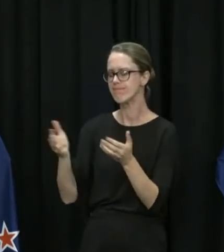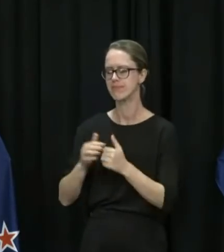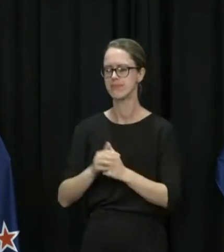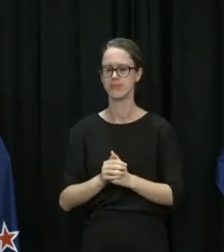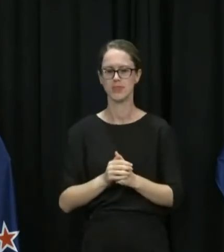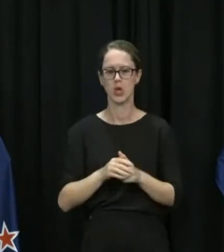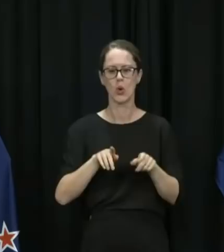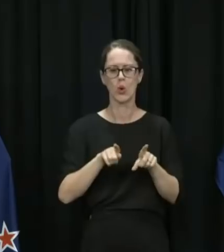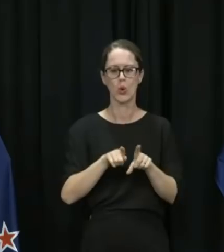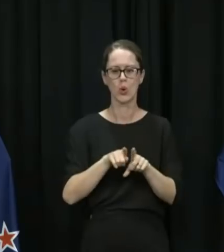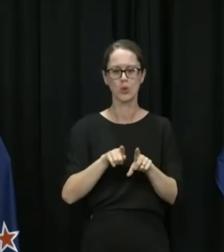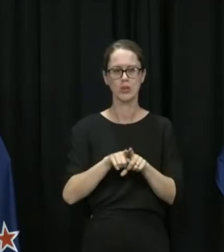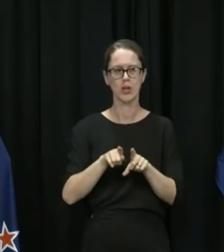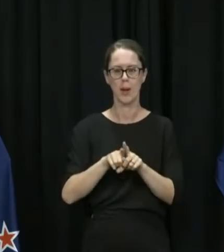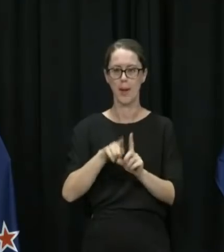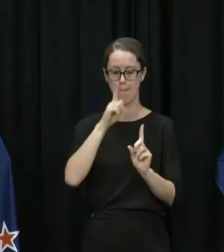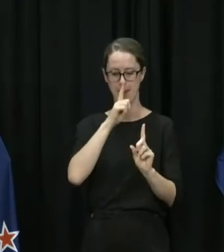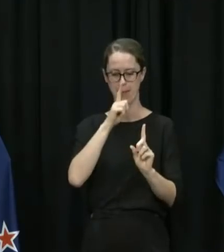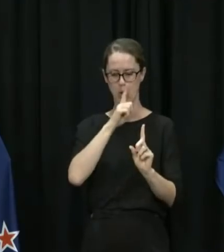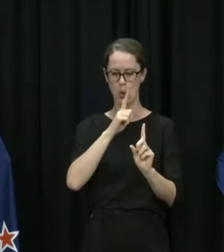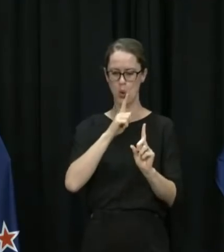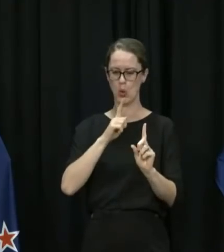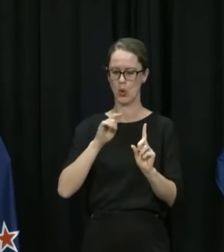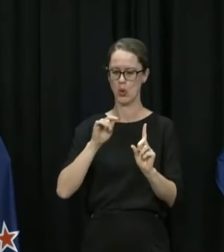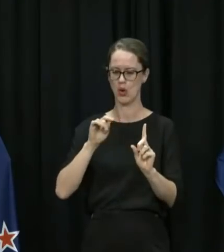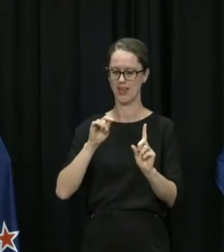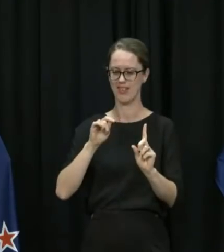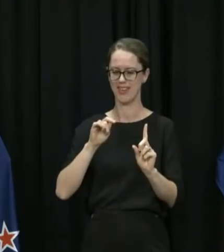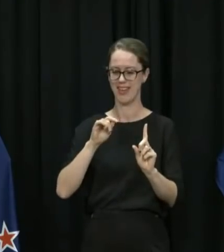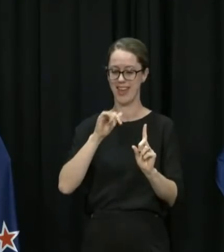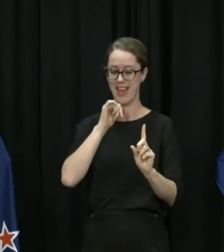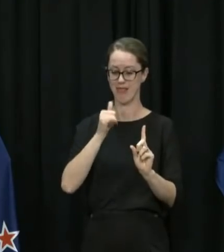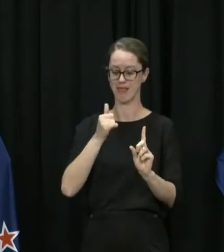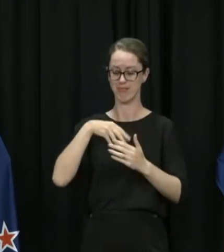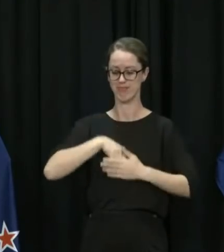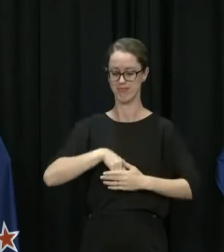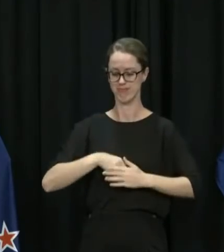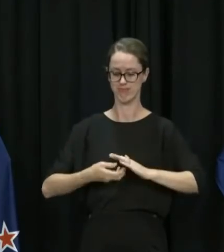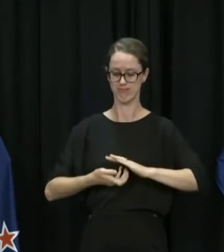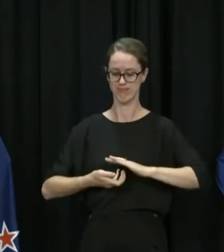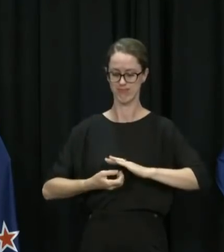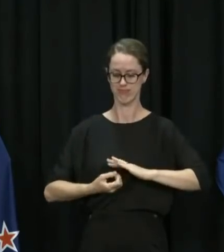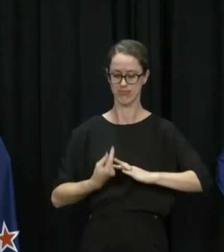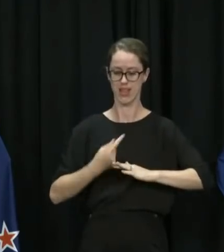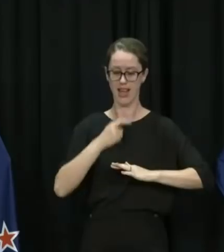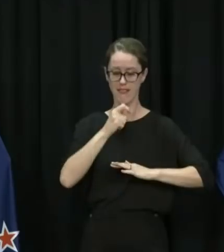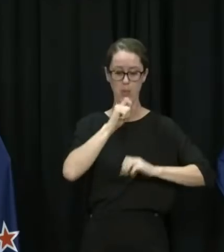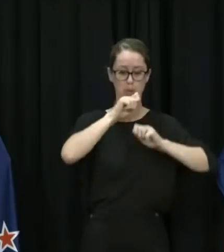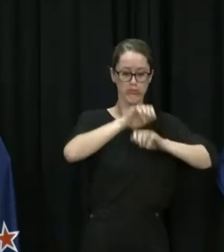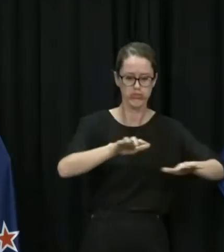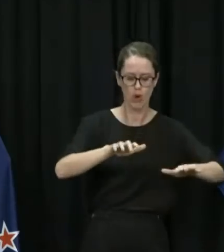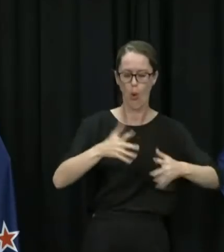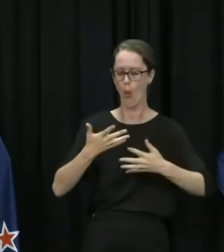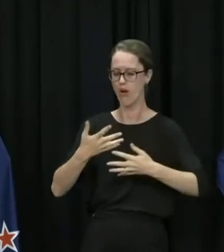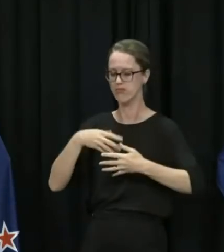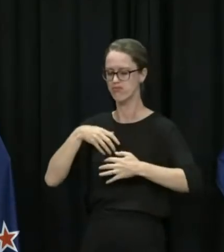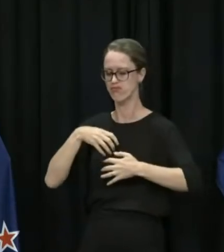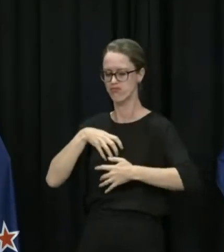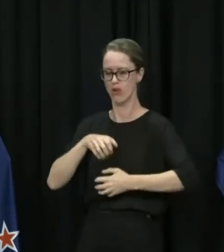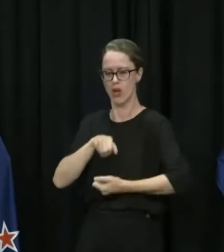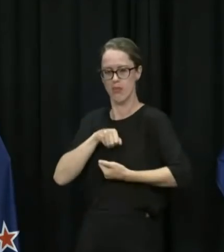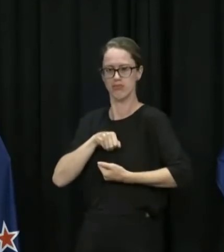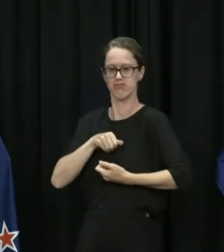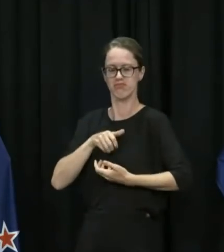of variation between people in terms of whether they will infect any other person, or indeed how many people they will infect. Yeah. So whilst